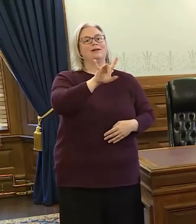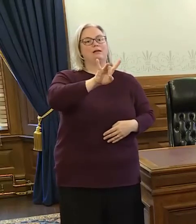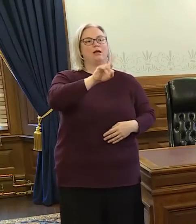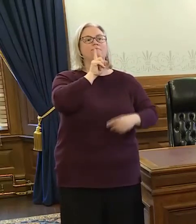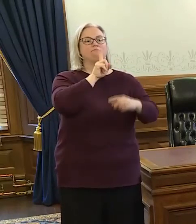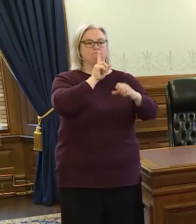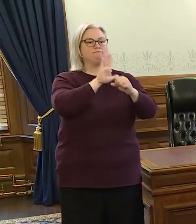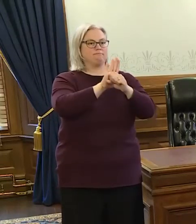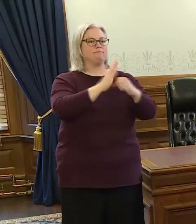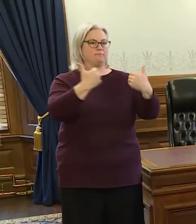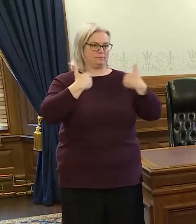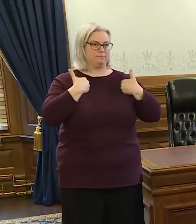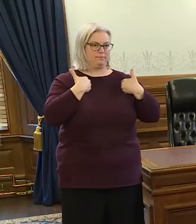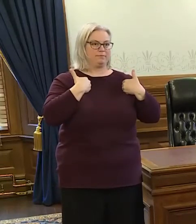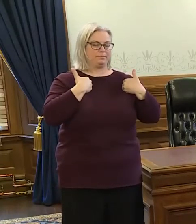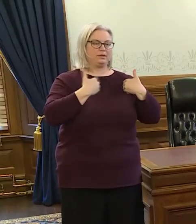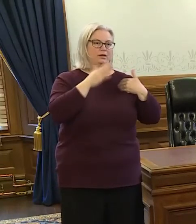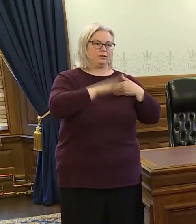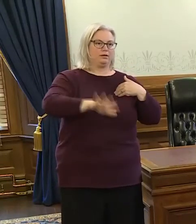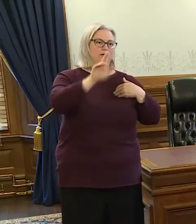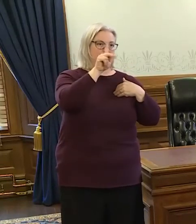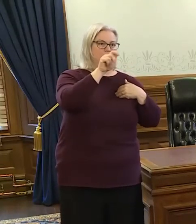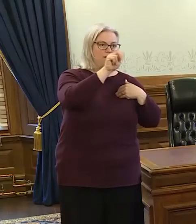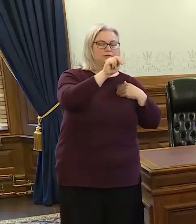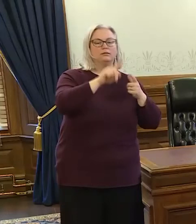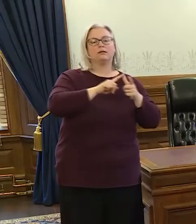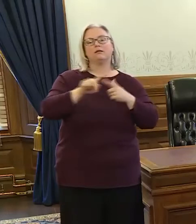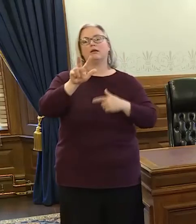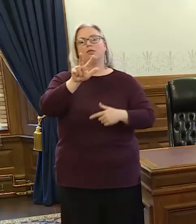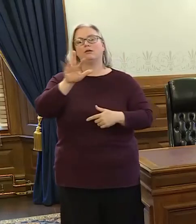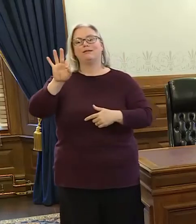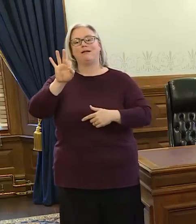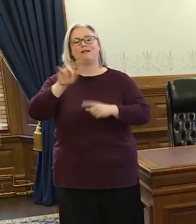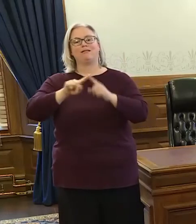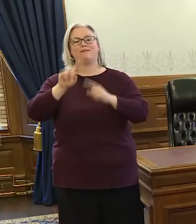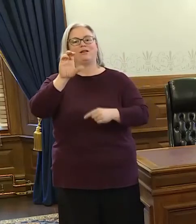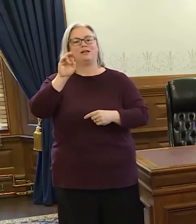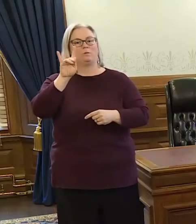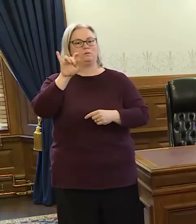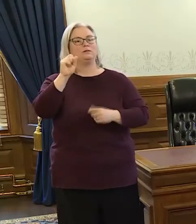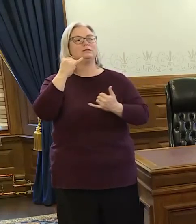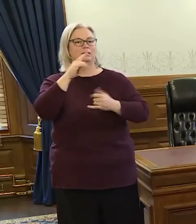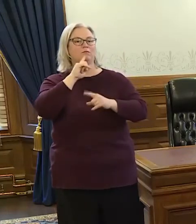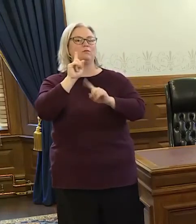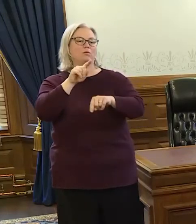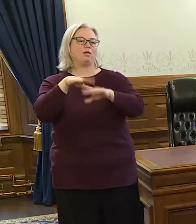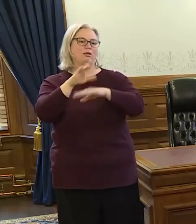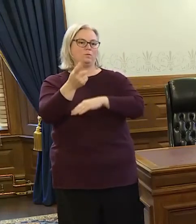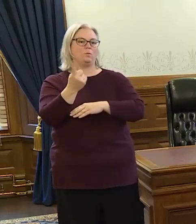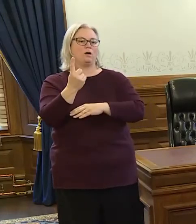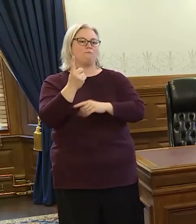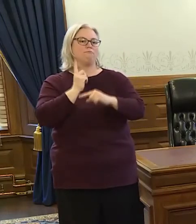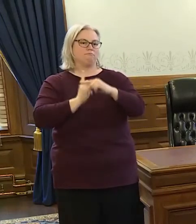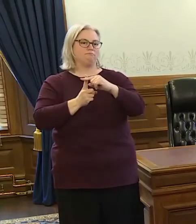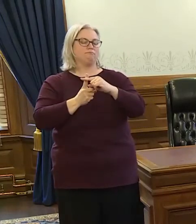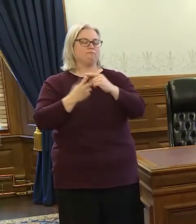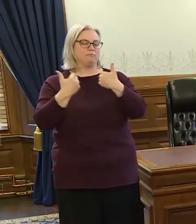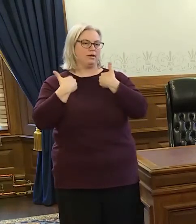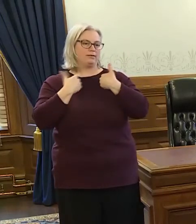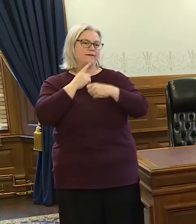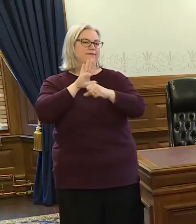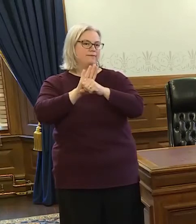428 positive cases throughout Kansas, and 39 counties have now reported at least 1 positive